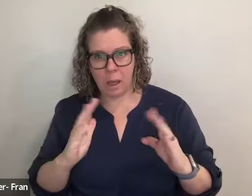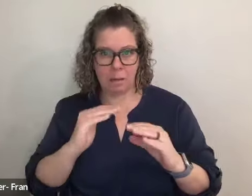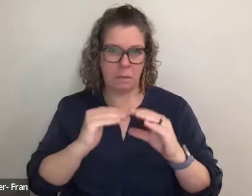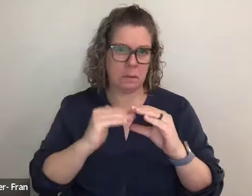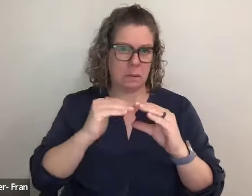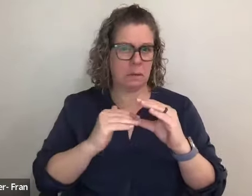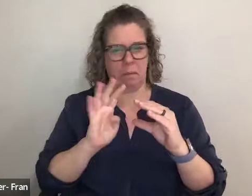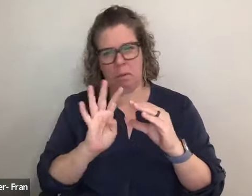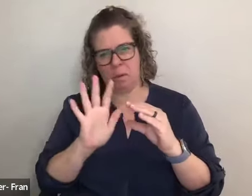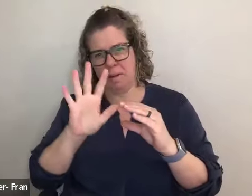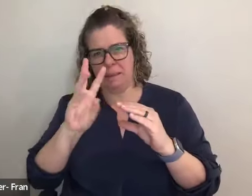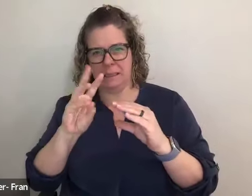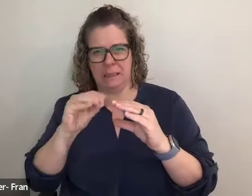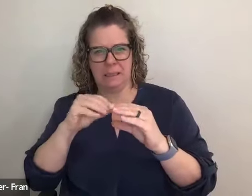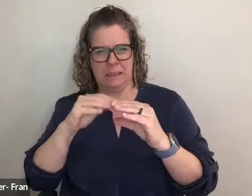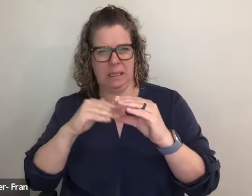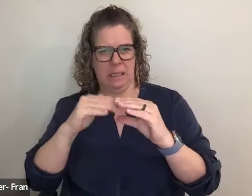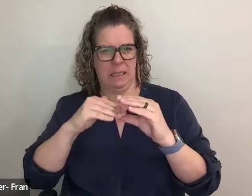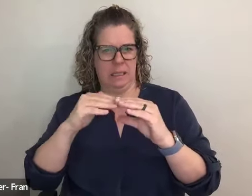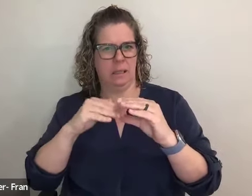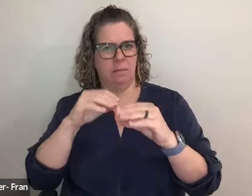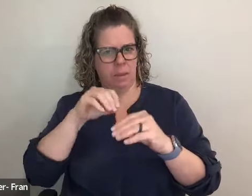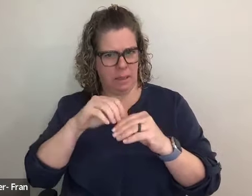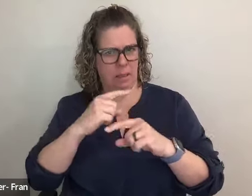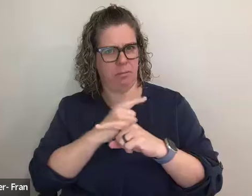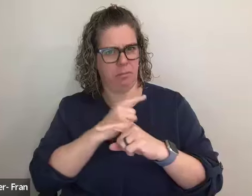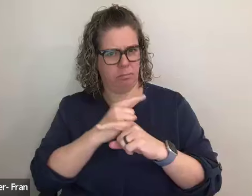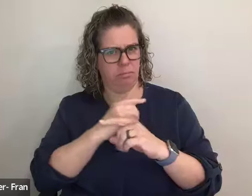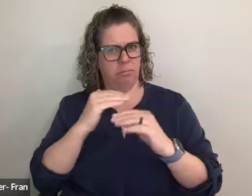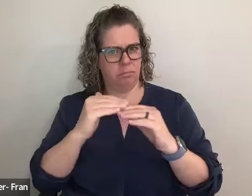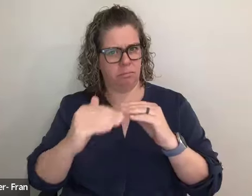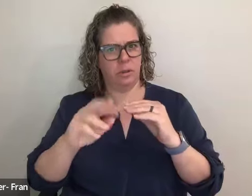5, 6, I think 3, 4, 5, 6 are your resiliency zone.